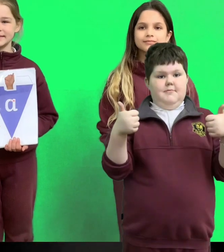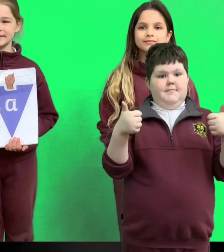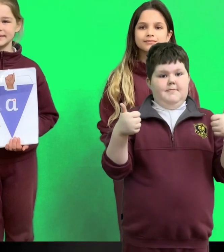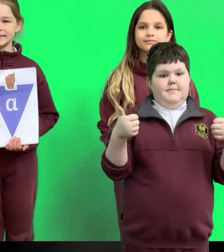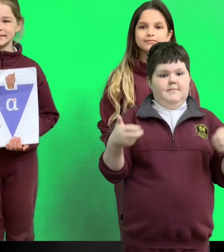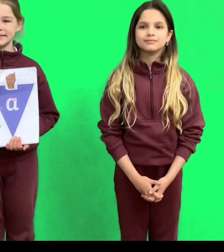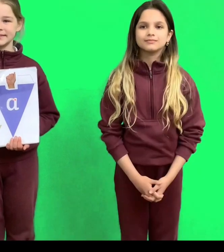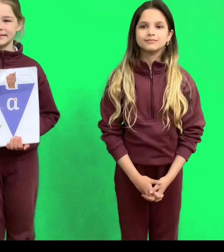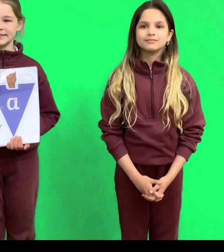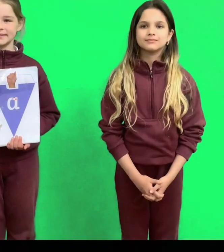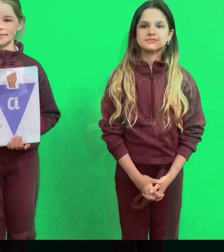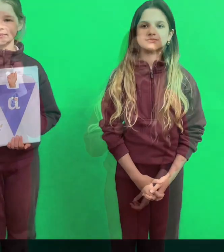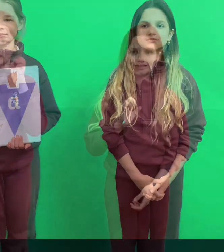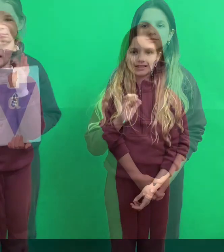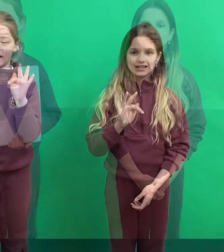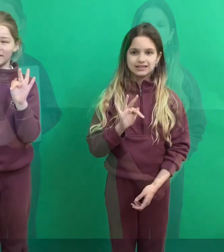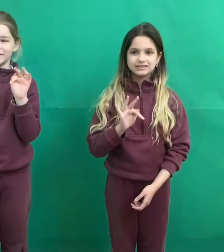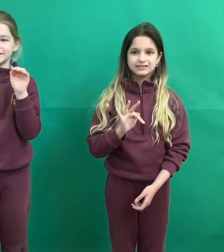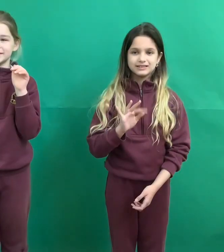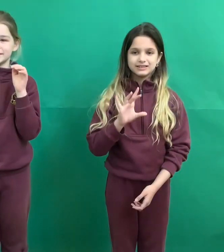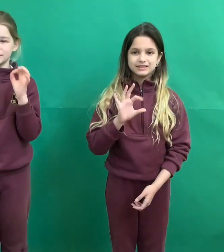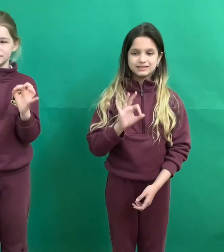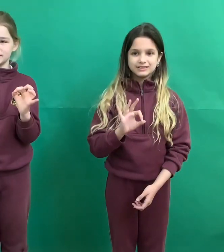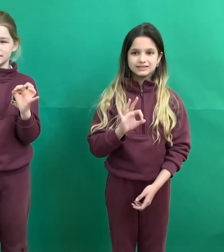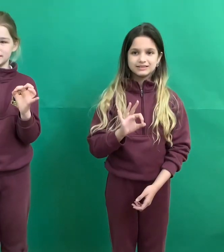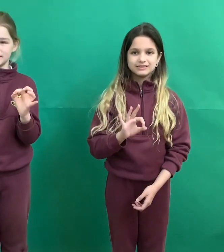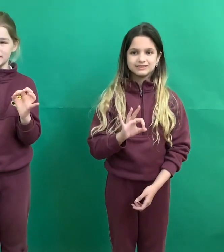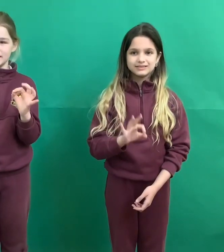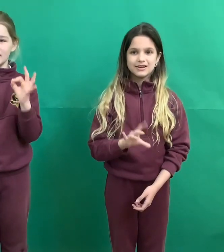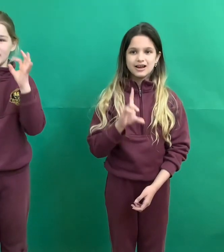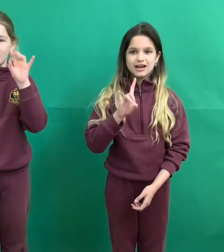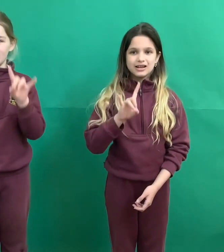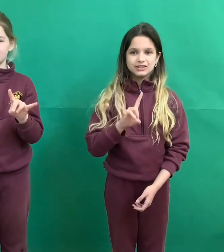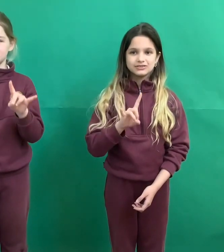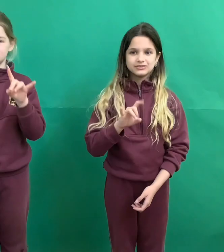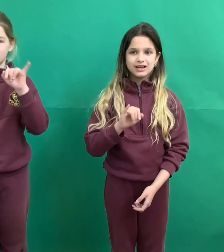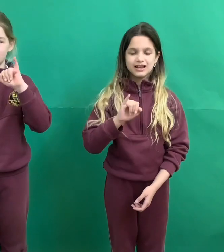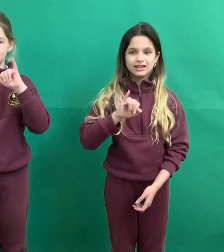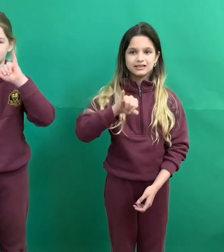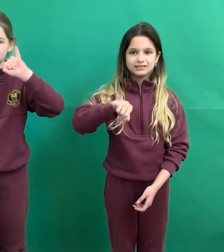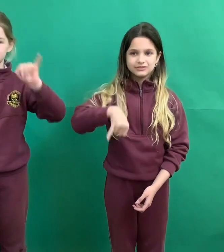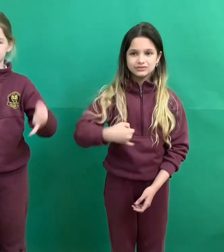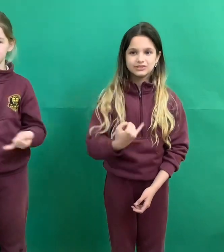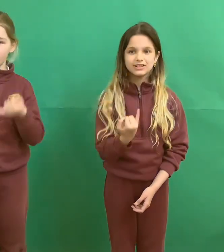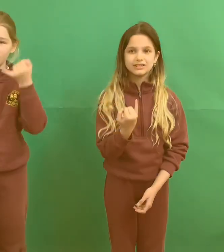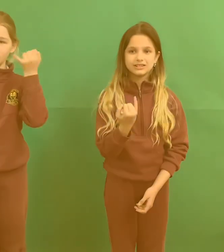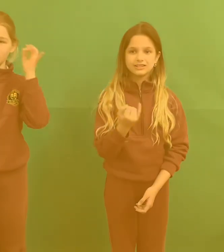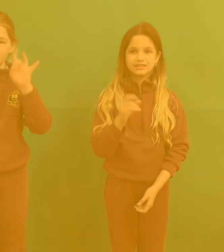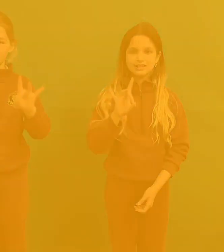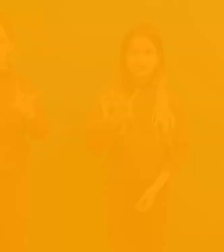D-F-G-H-I-J-K